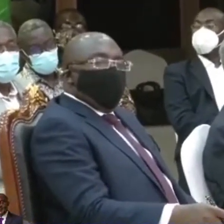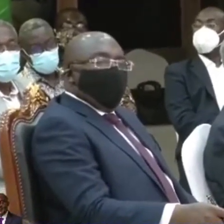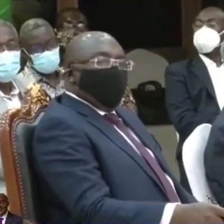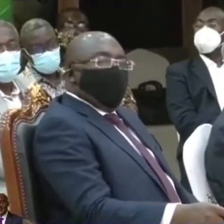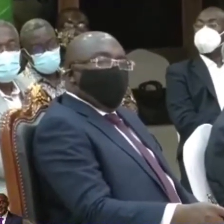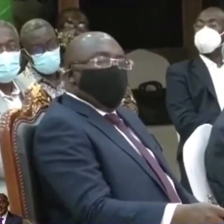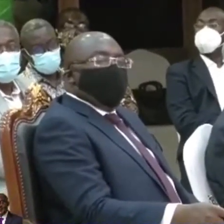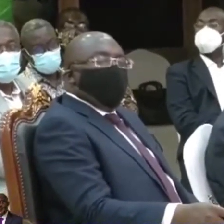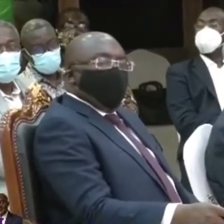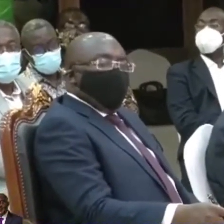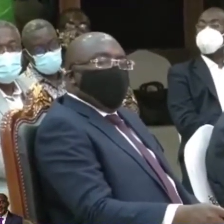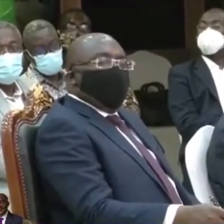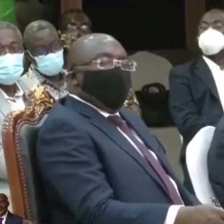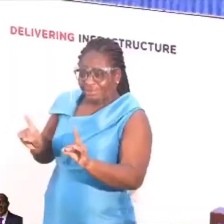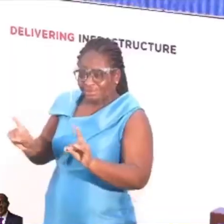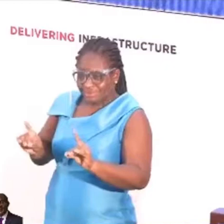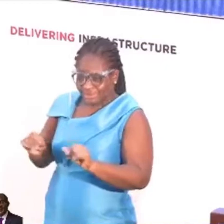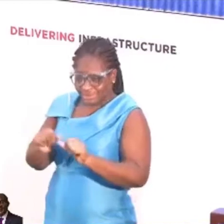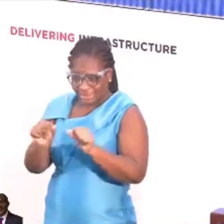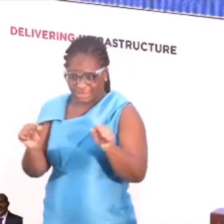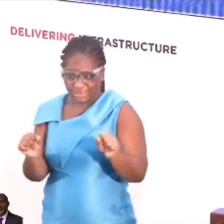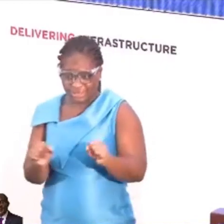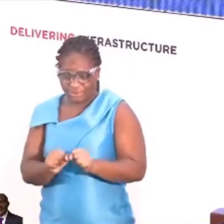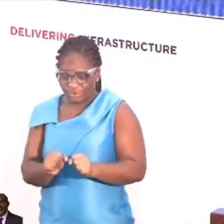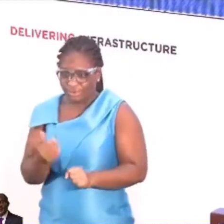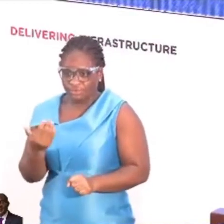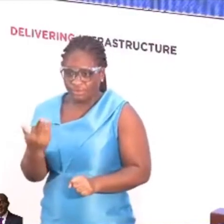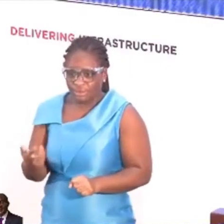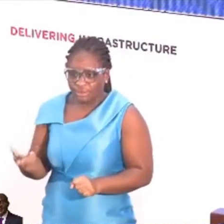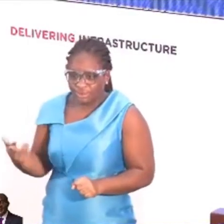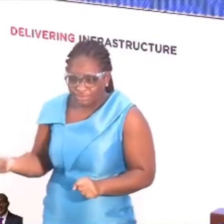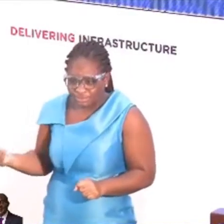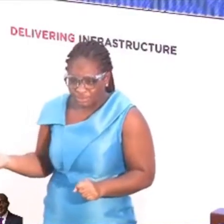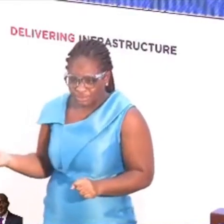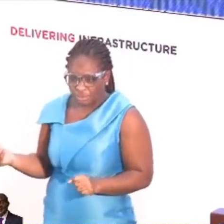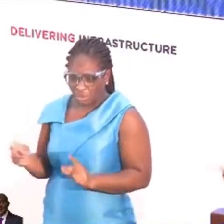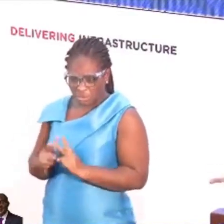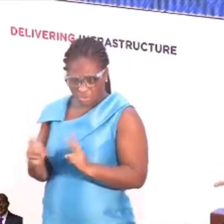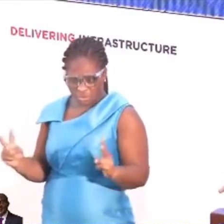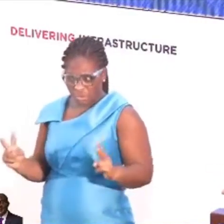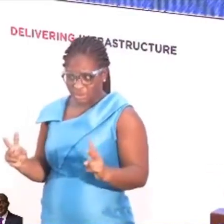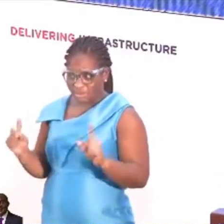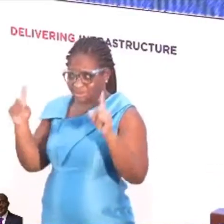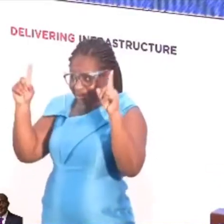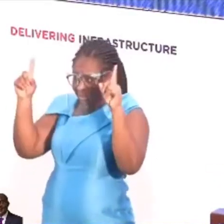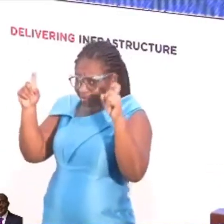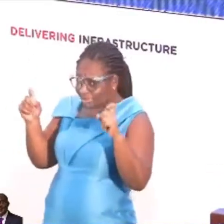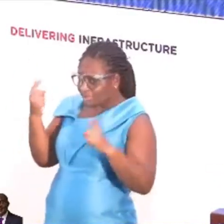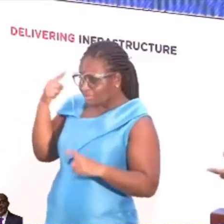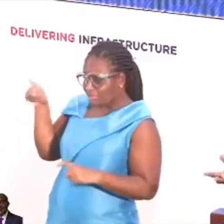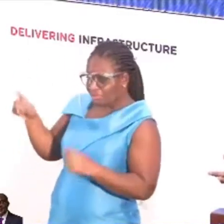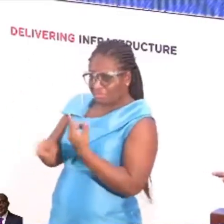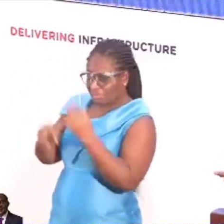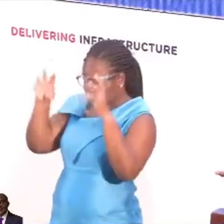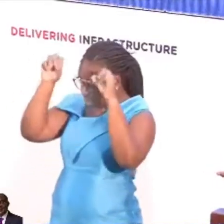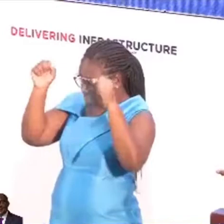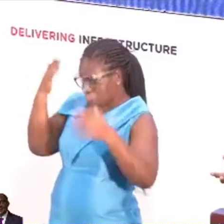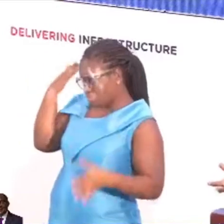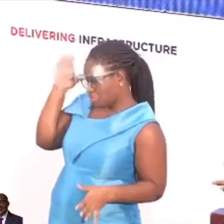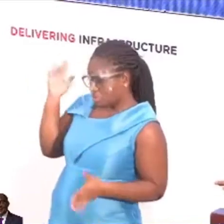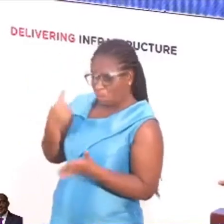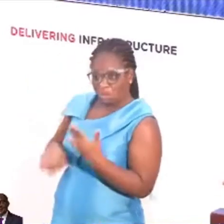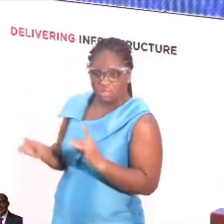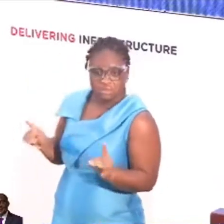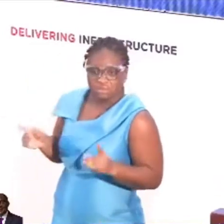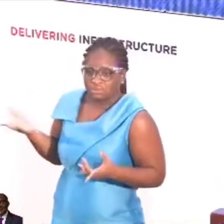for what we've done in the area of infrastructural development. So it's a test for the Vice President. We don't know what he's going to